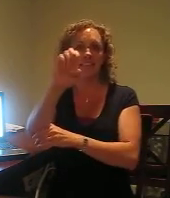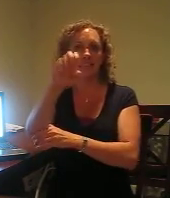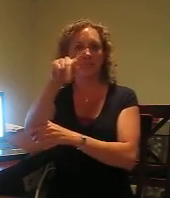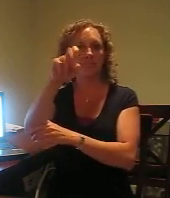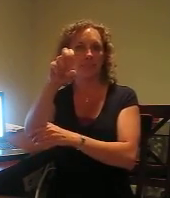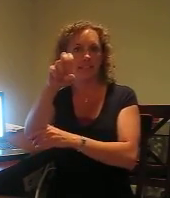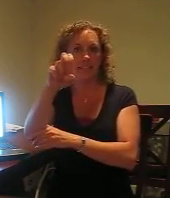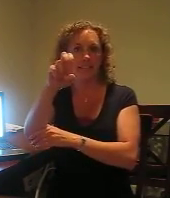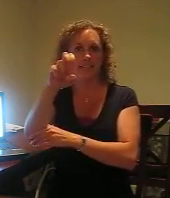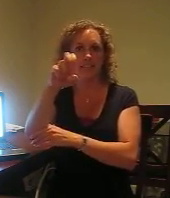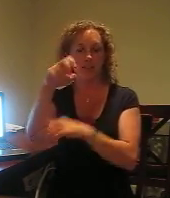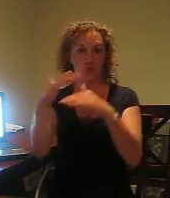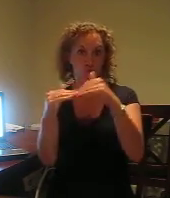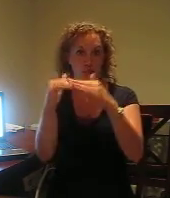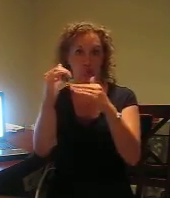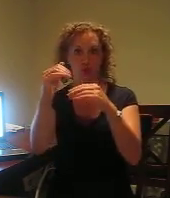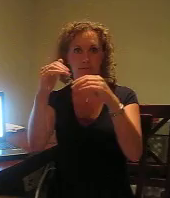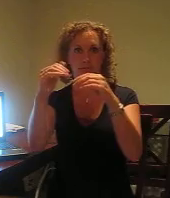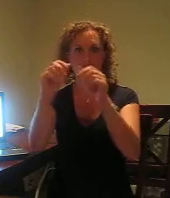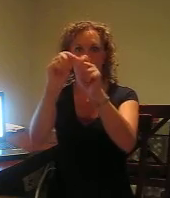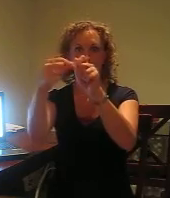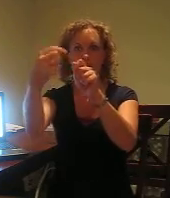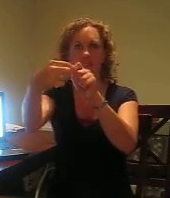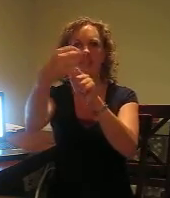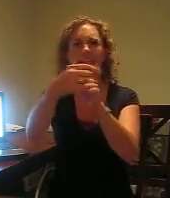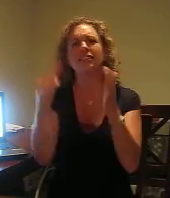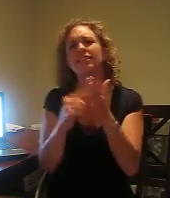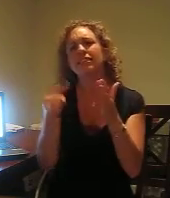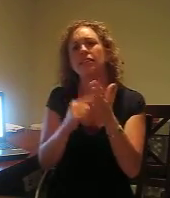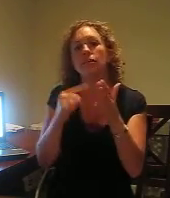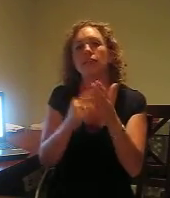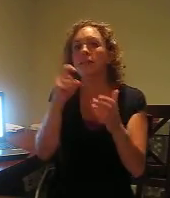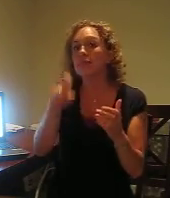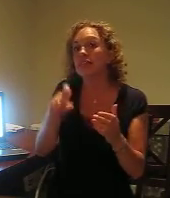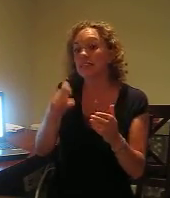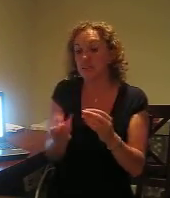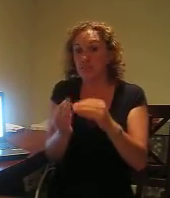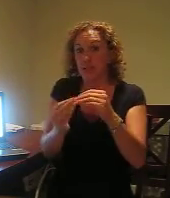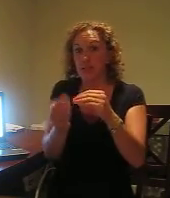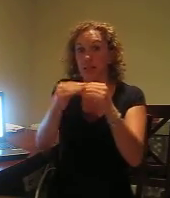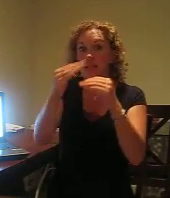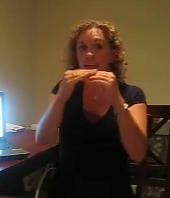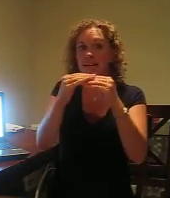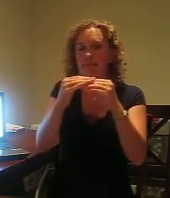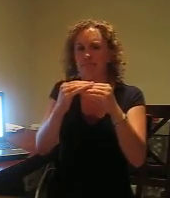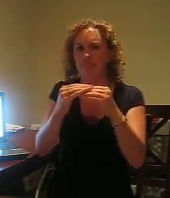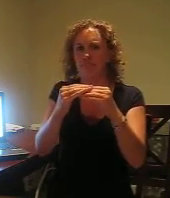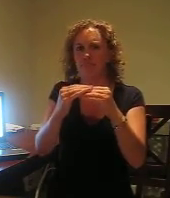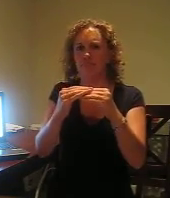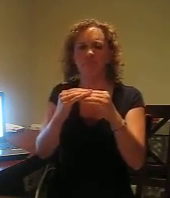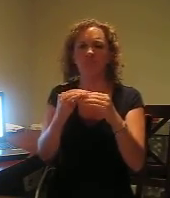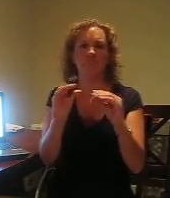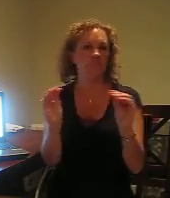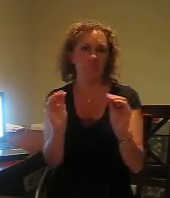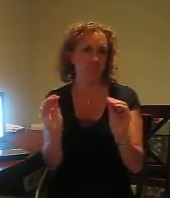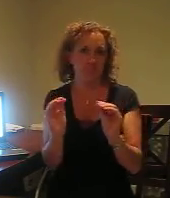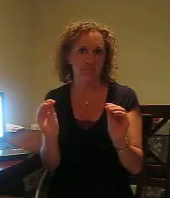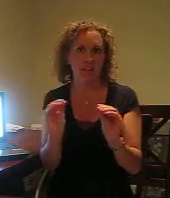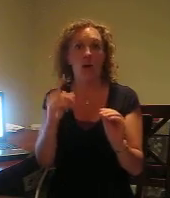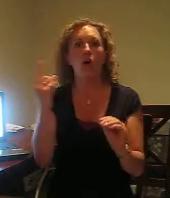teepee structure, you keep on adding to it and adding to it and adding to it. That is not the case with this method. All we have to do is build a